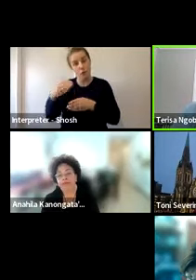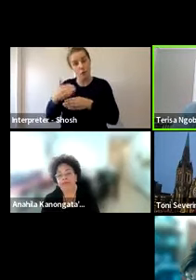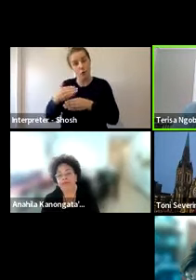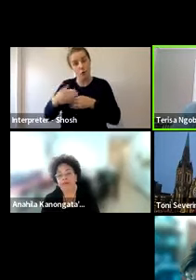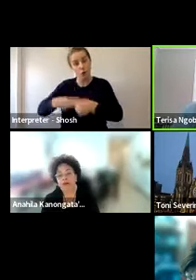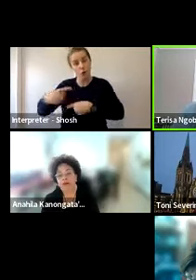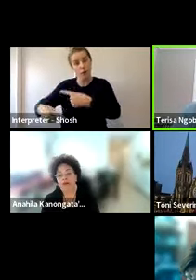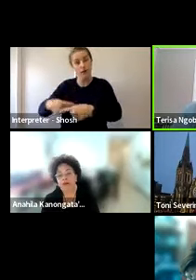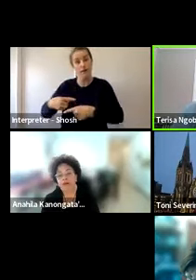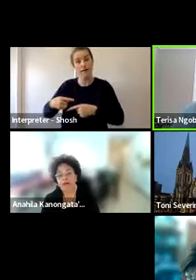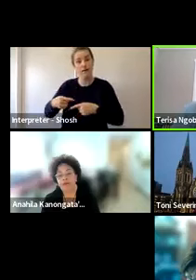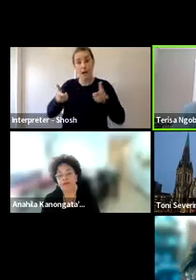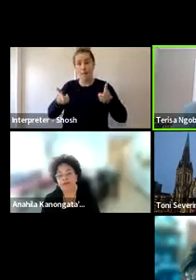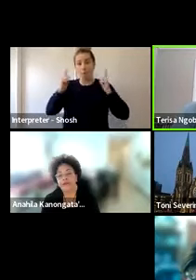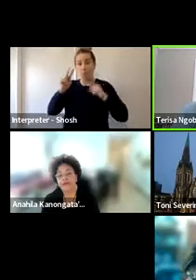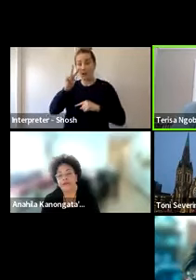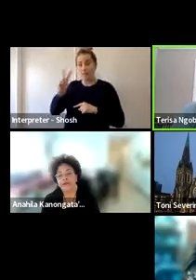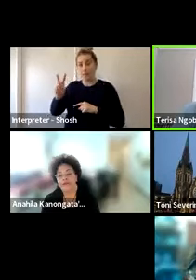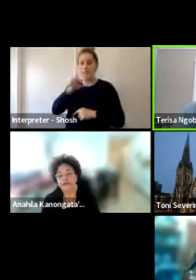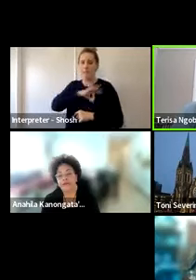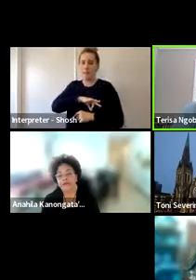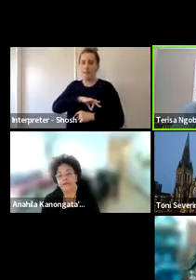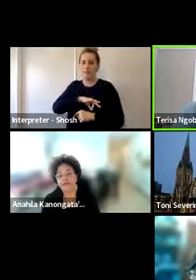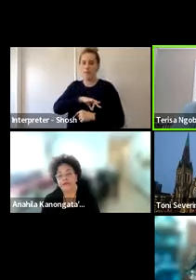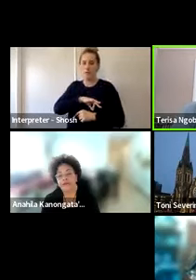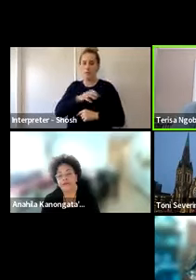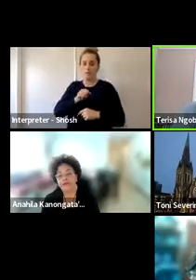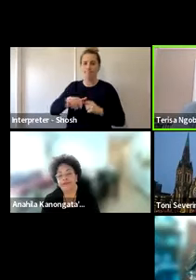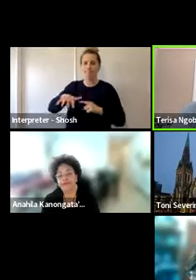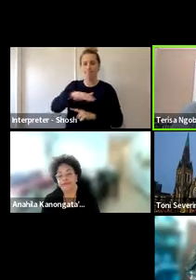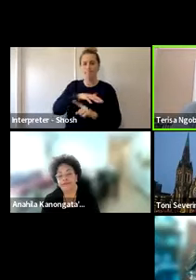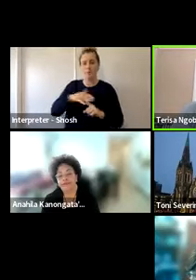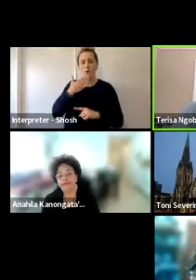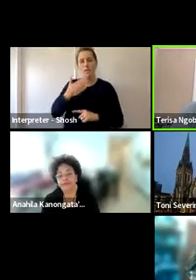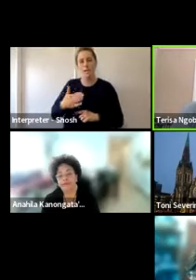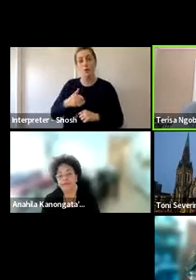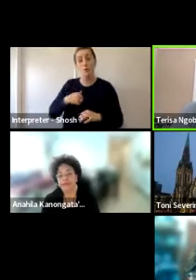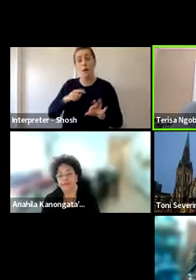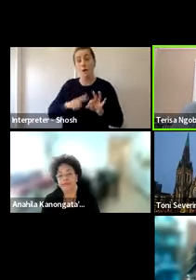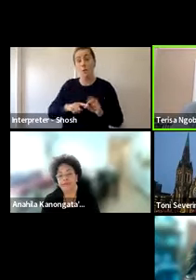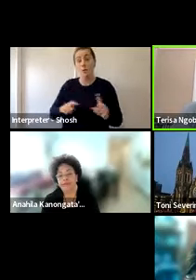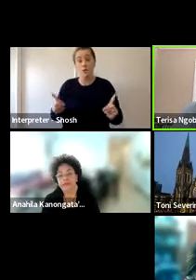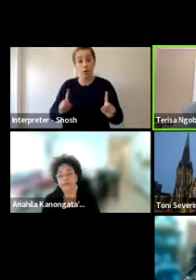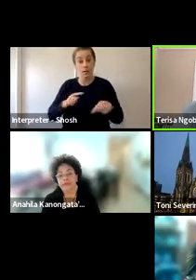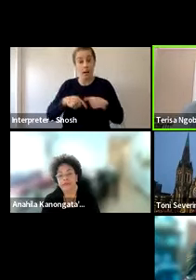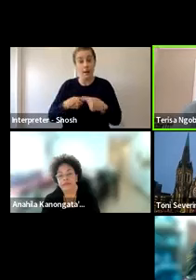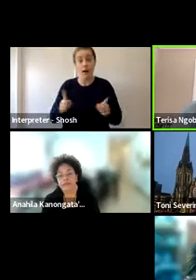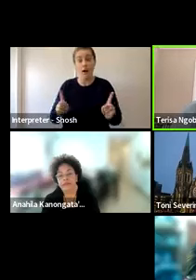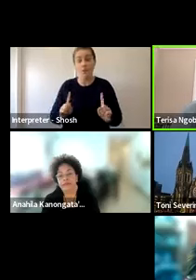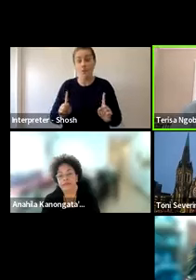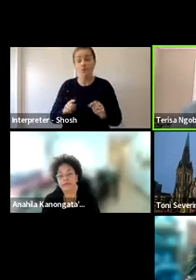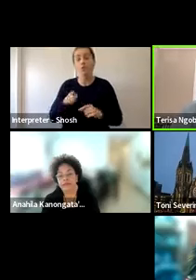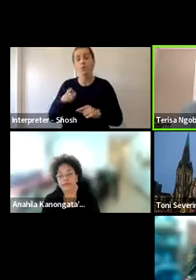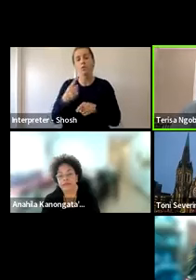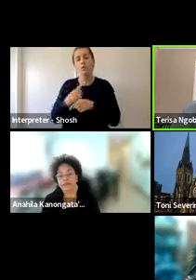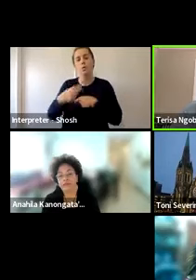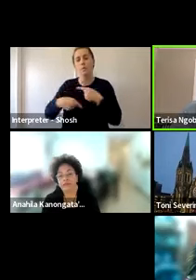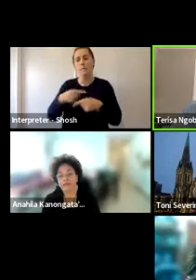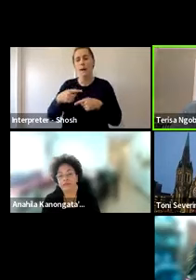the employers have seen just such a benefit to their employment. So thank you for that. My question, though, is around, you talked